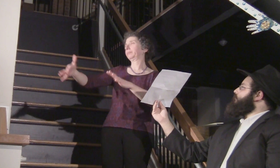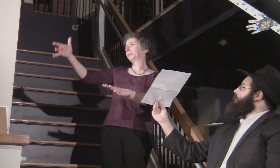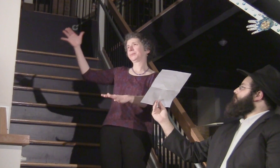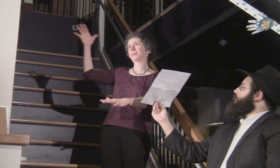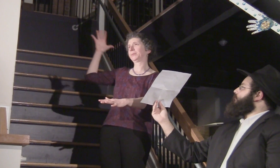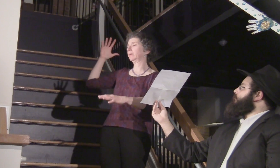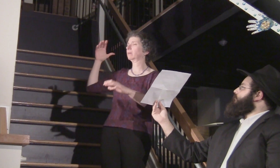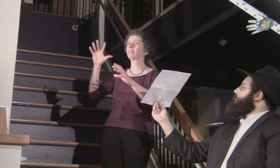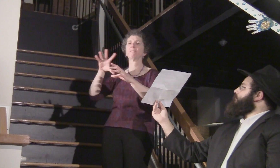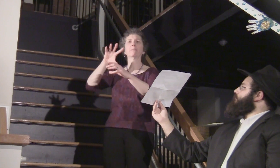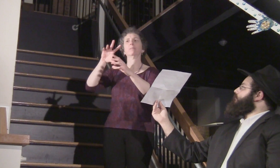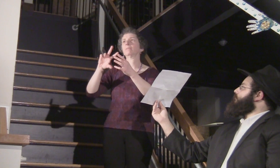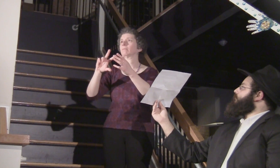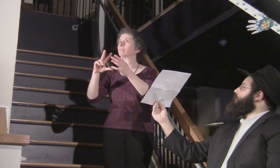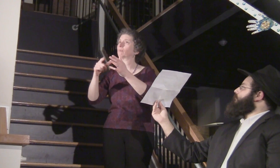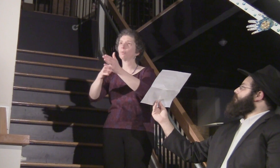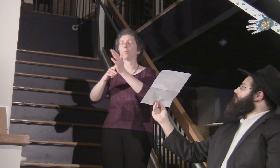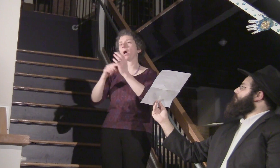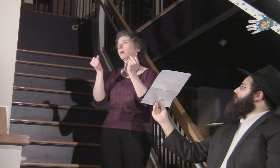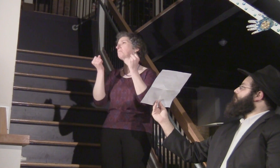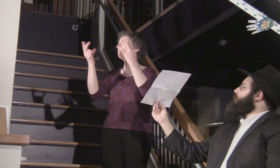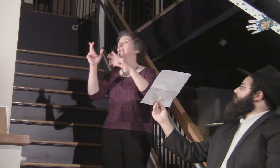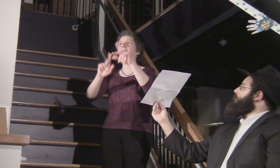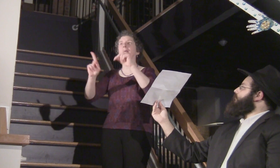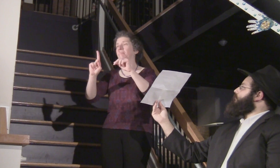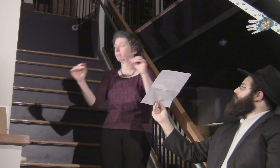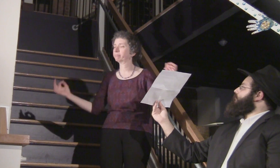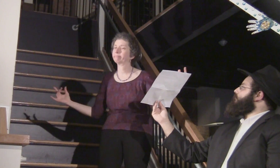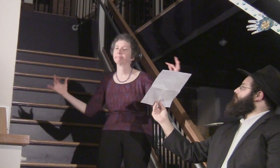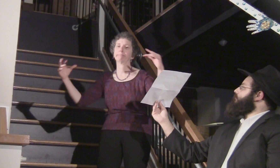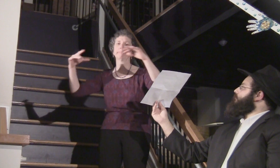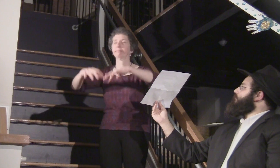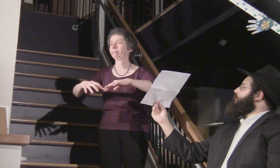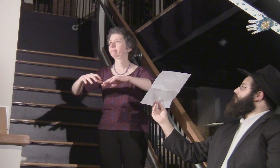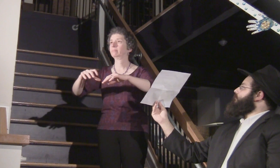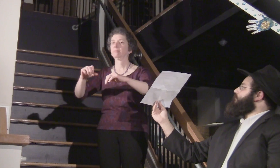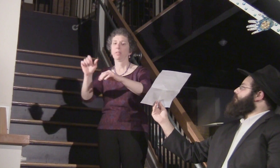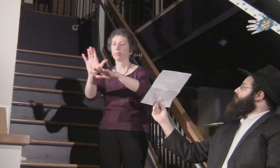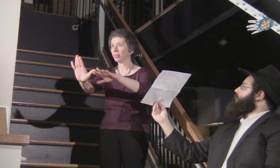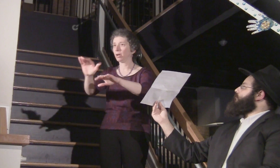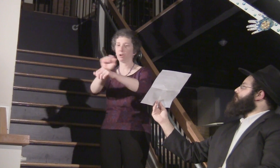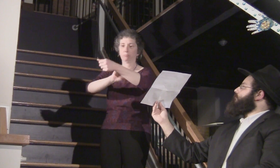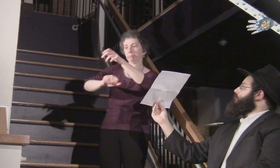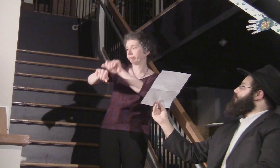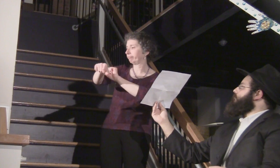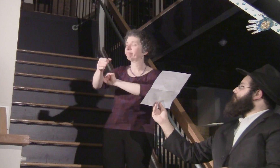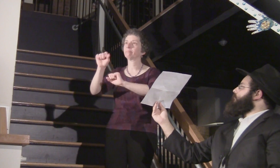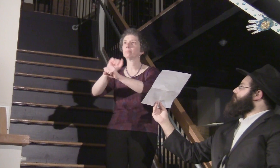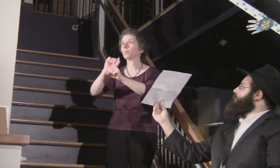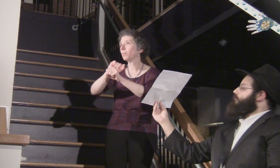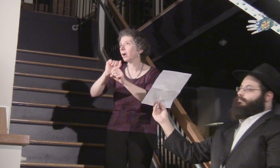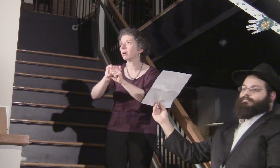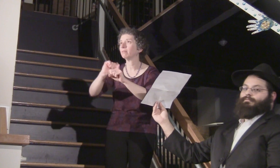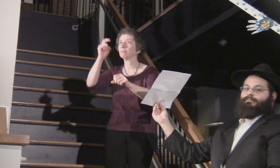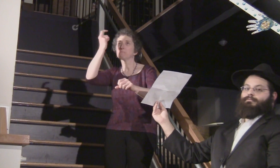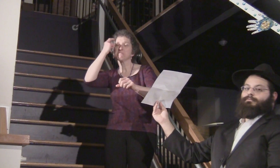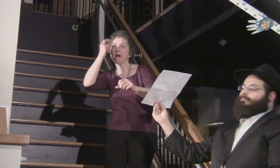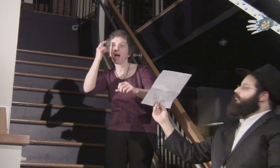So really, it started a long time ago, and it required many different people to come, they really had to do